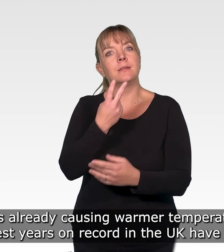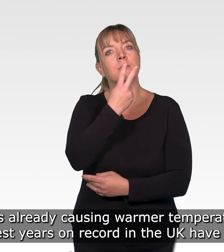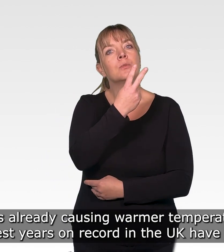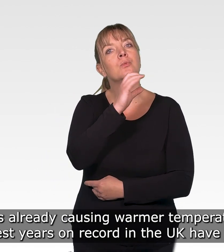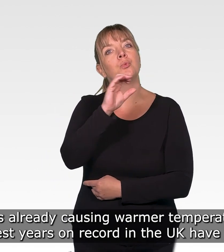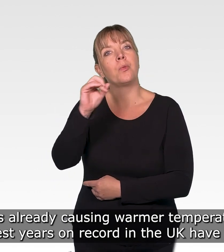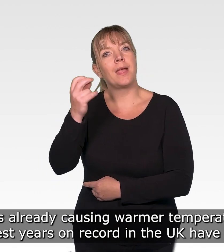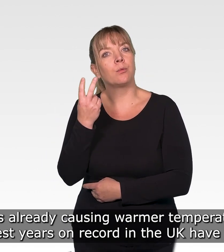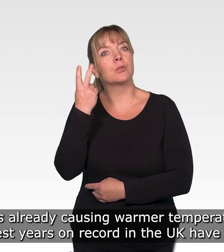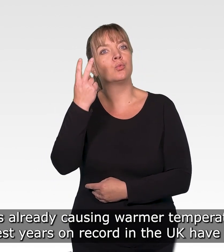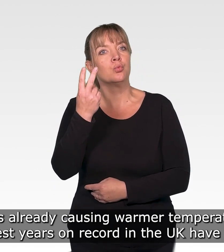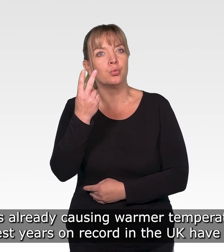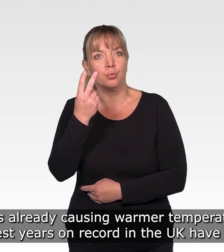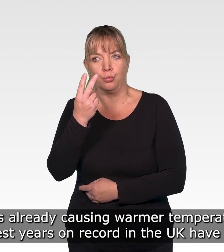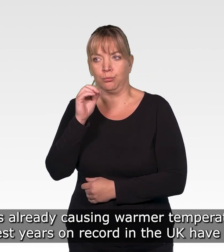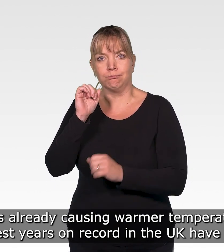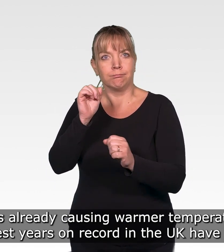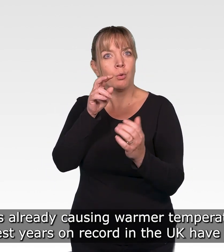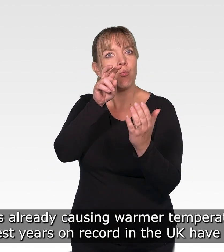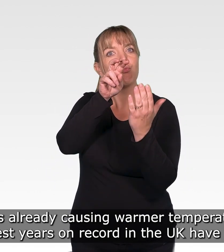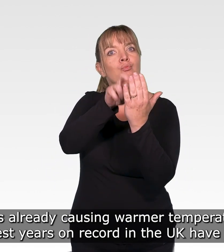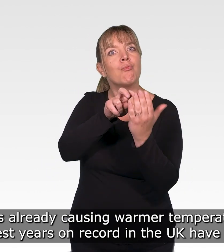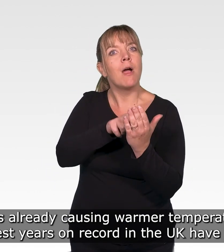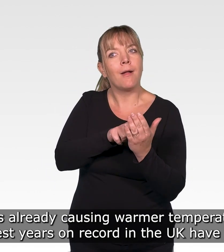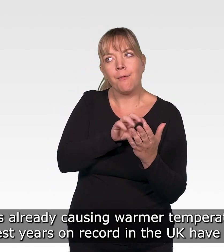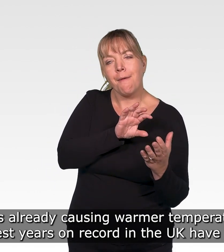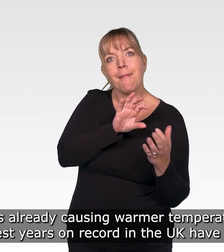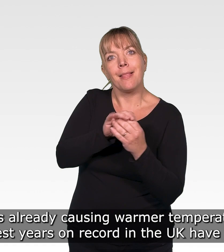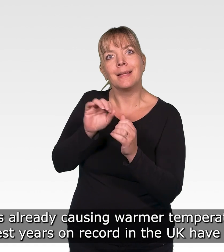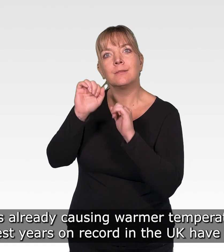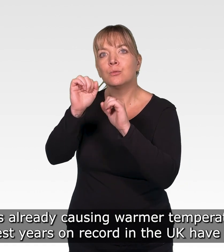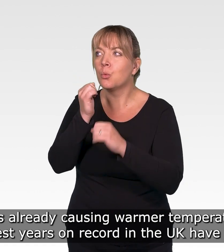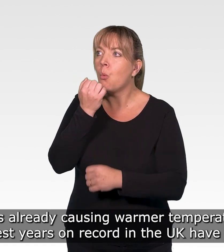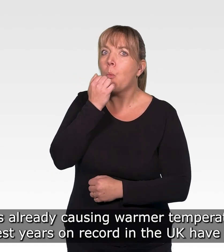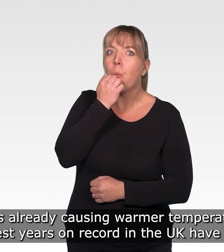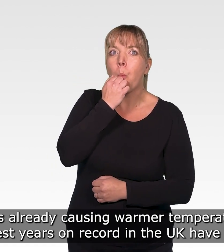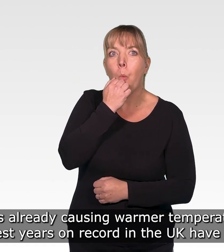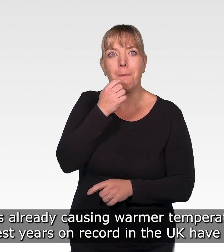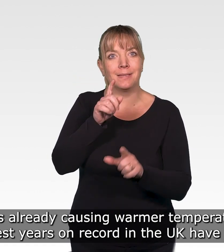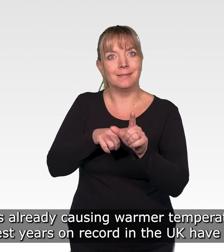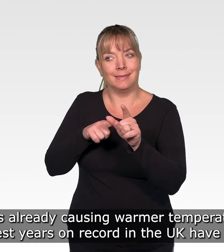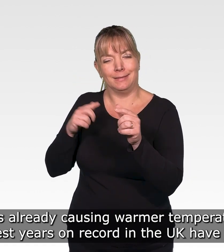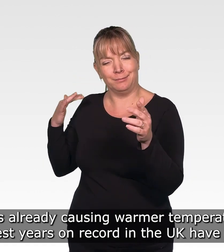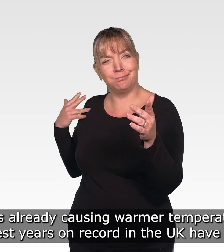All of the warmest years on record in the UK have occurred since 2002.